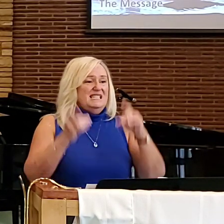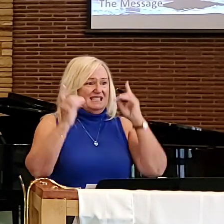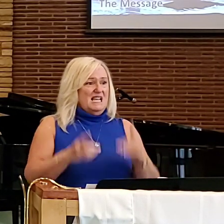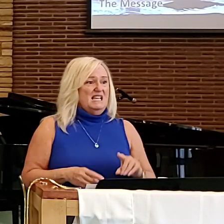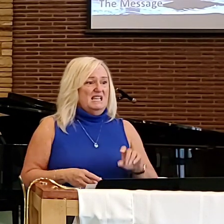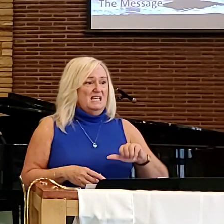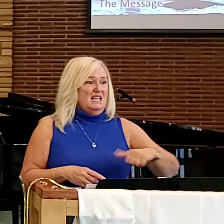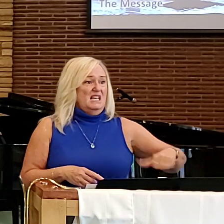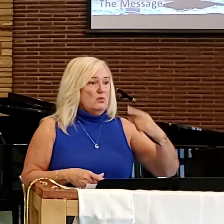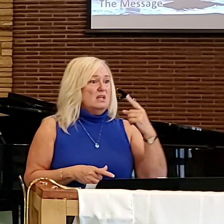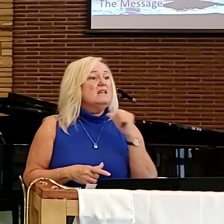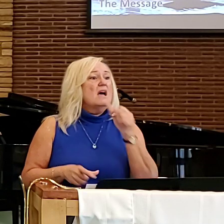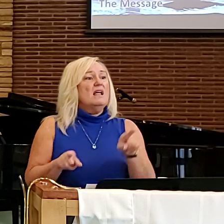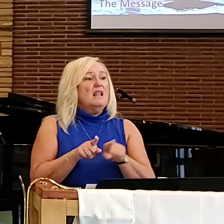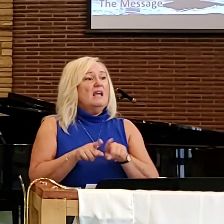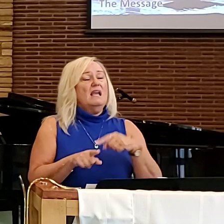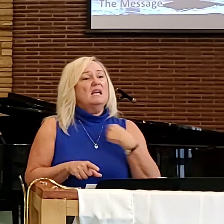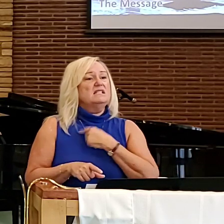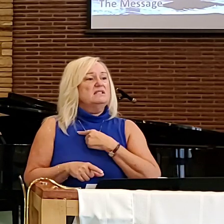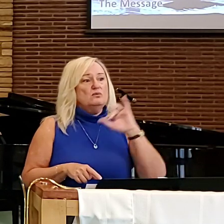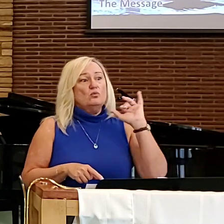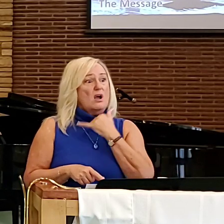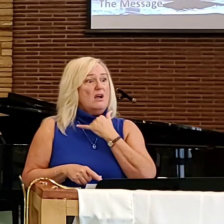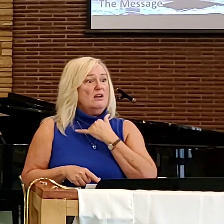wrong, or worse, they're evil.